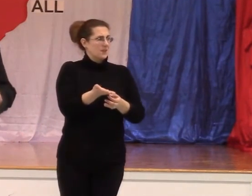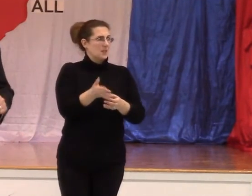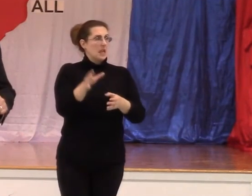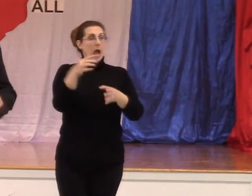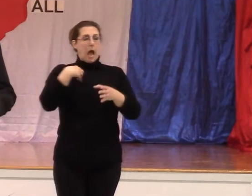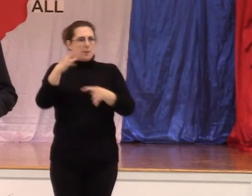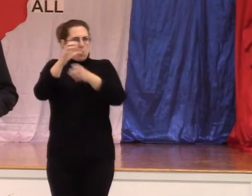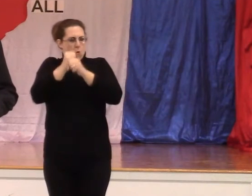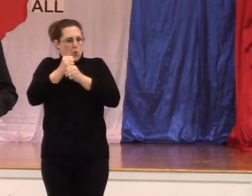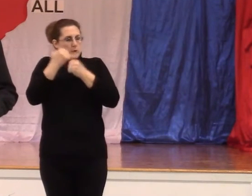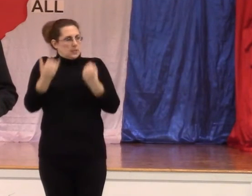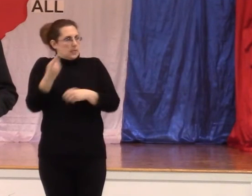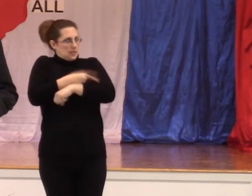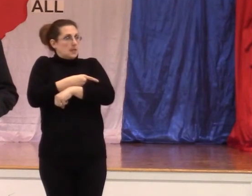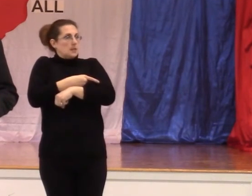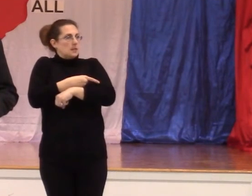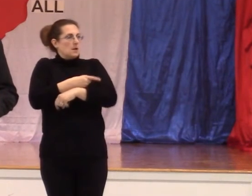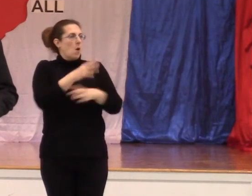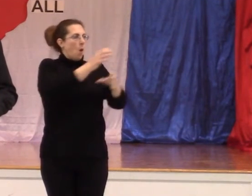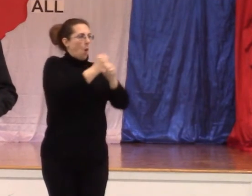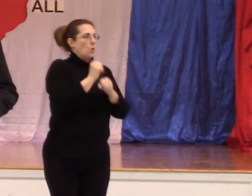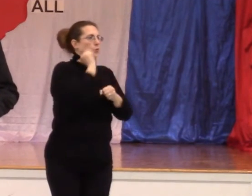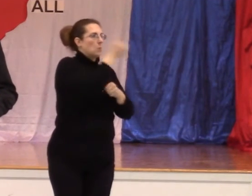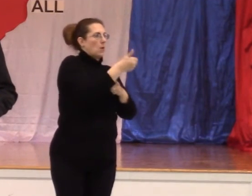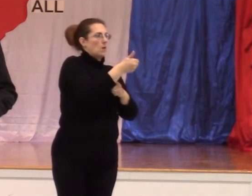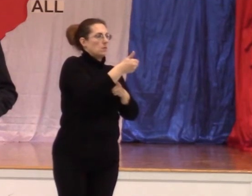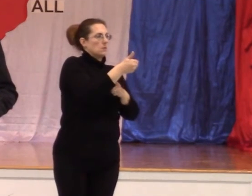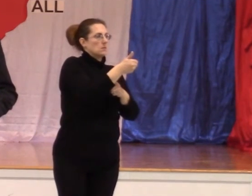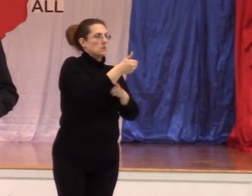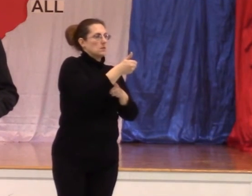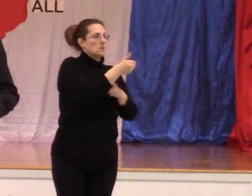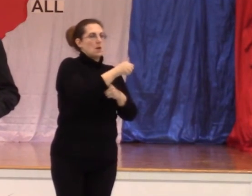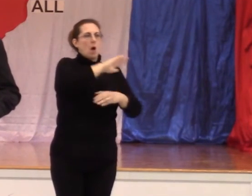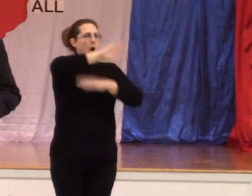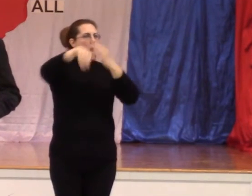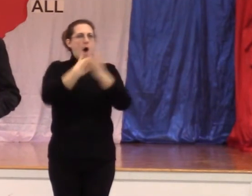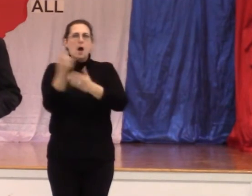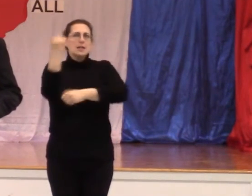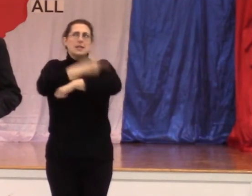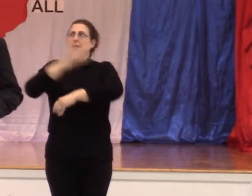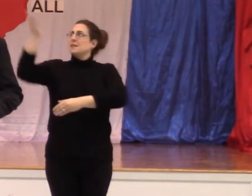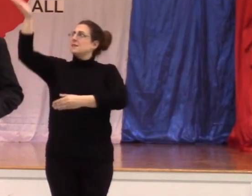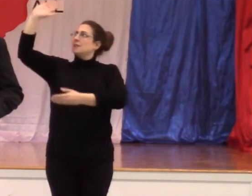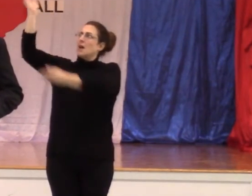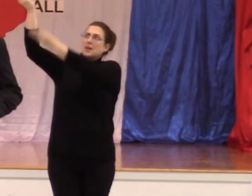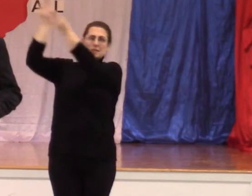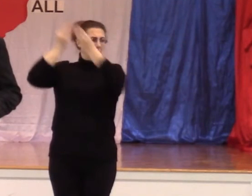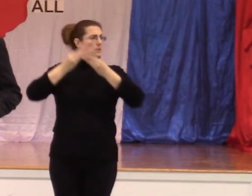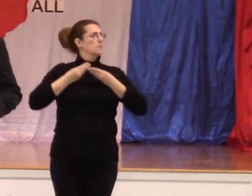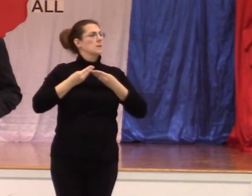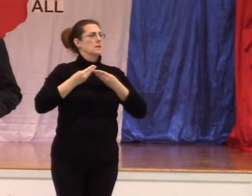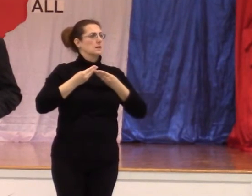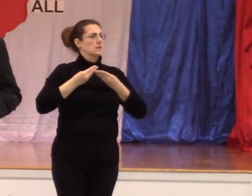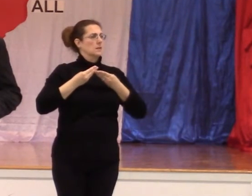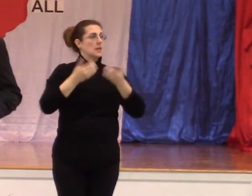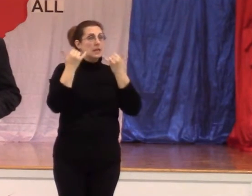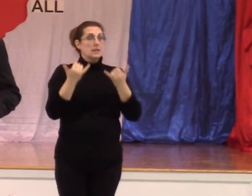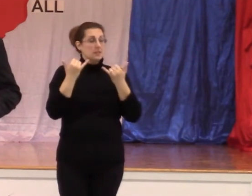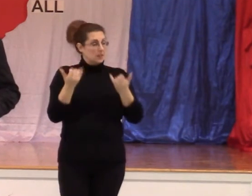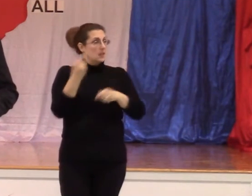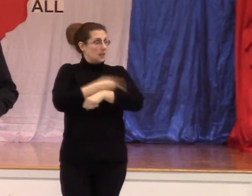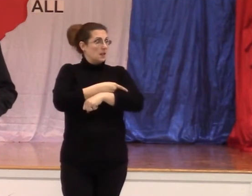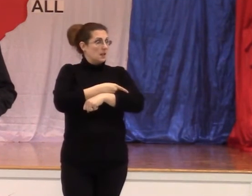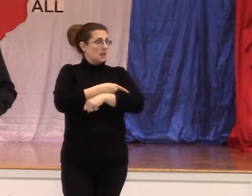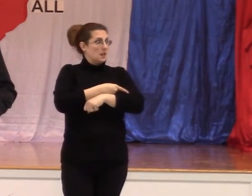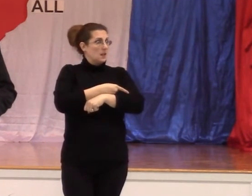it today. I'm going to hold on to it tomorrow for all the days that God gives me on this earth. And in fact, as